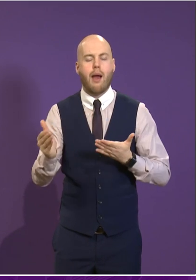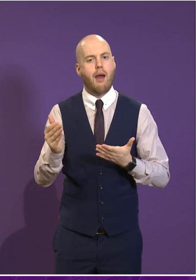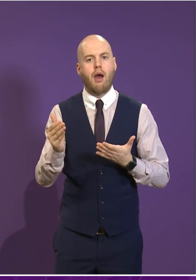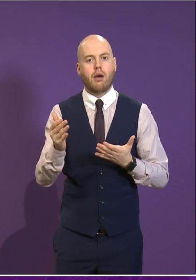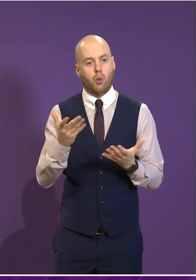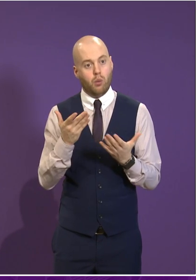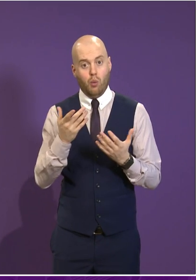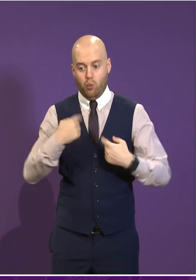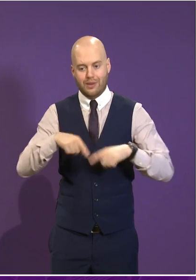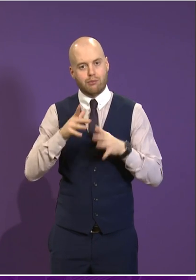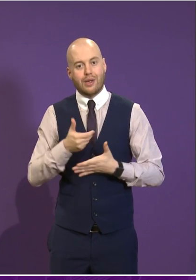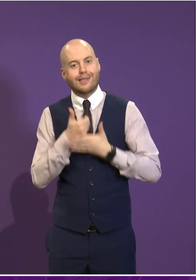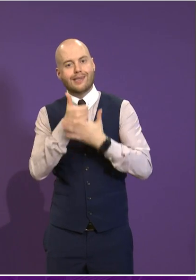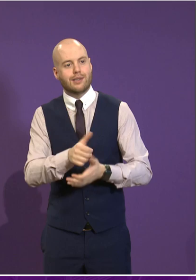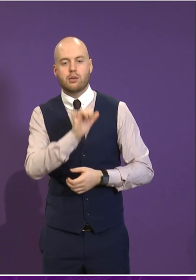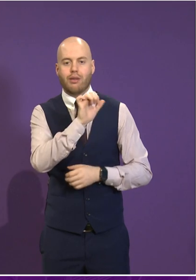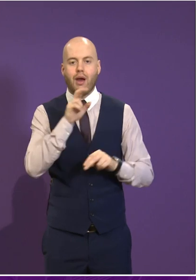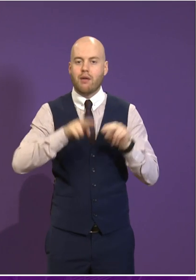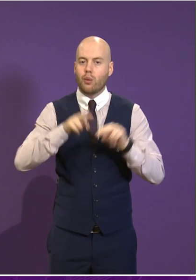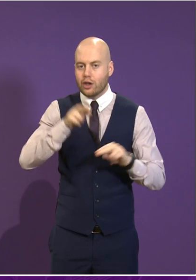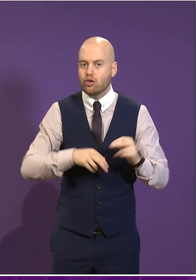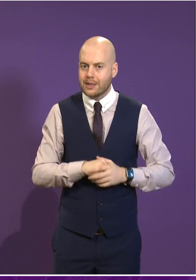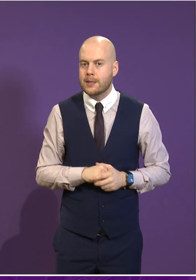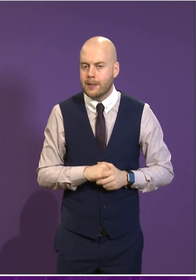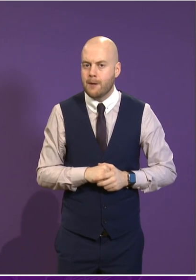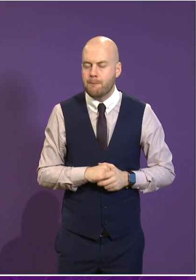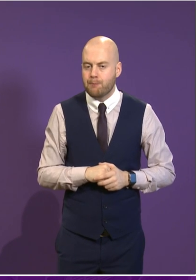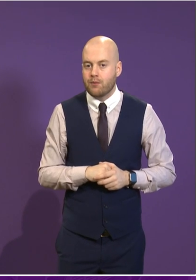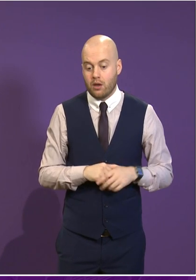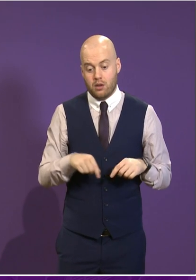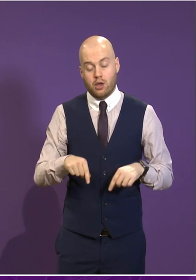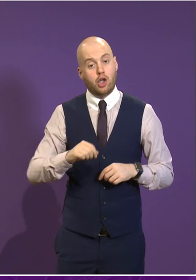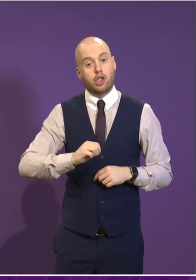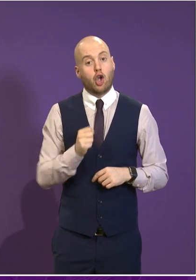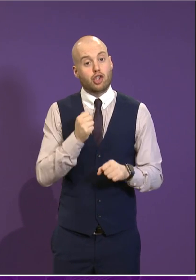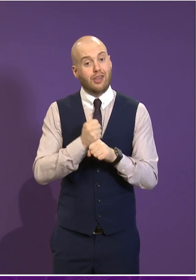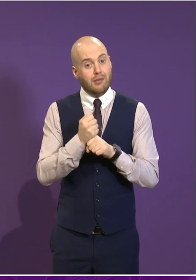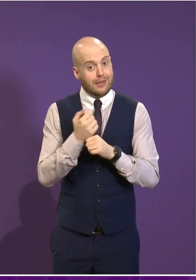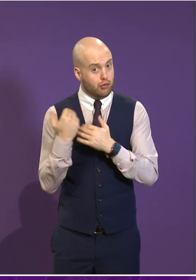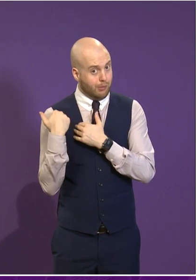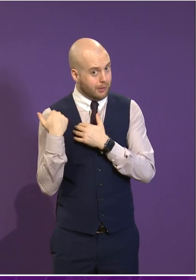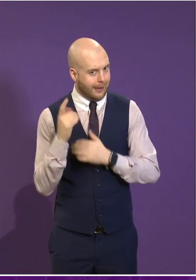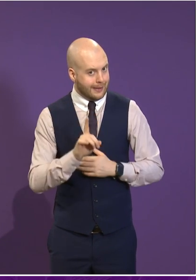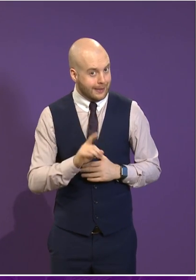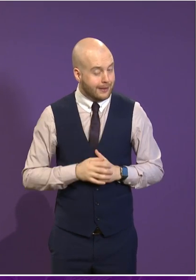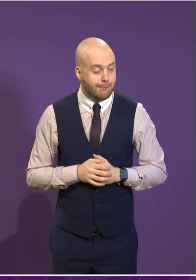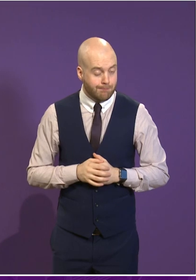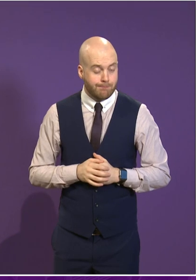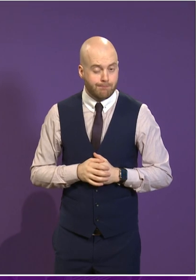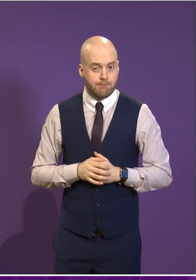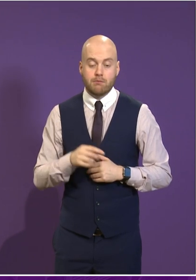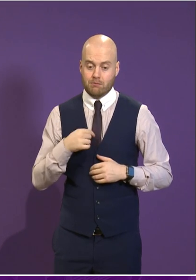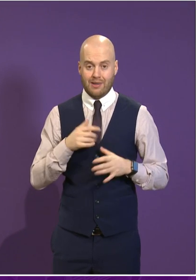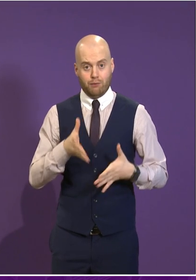of that. In terms of the Scottish Government's responsibilities, our responsibility is